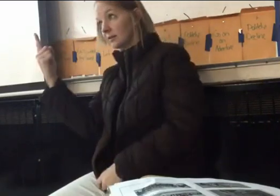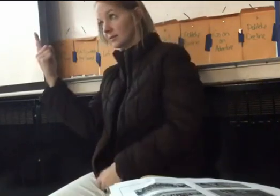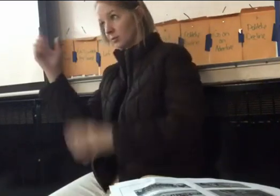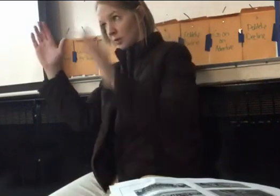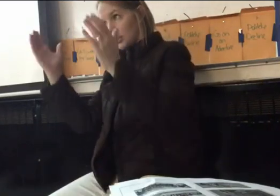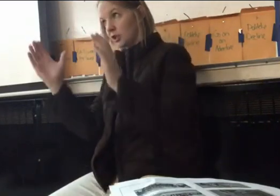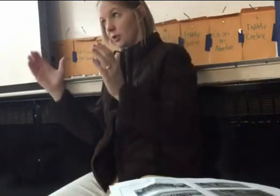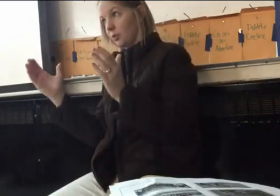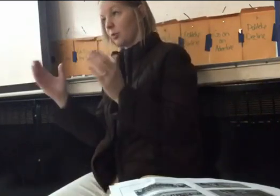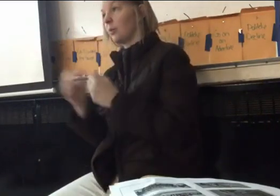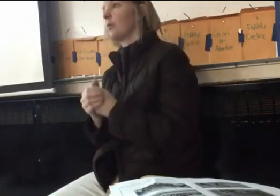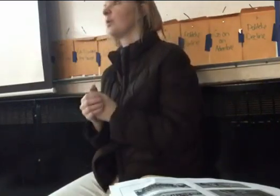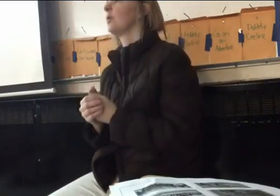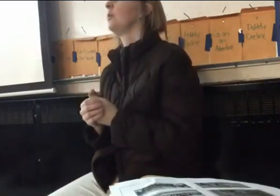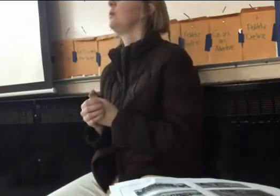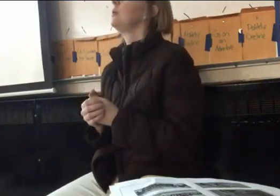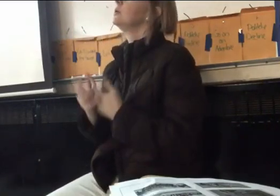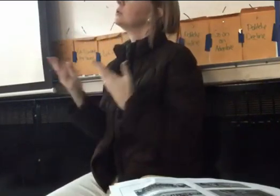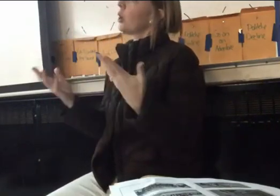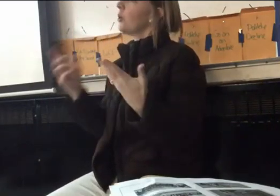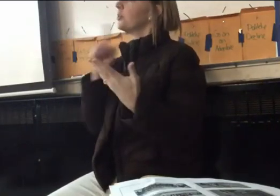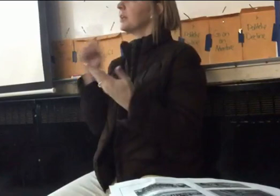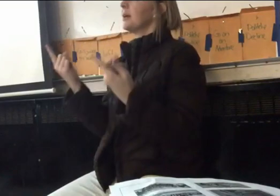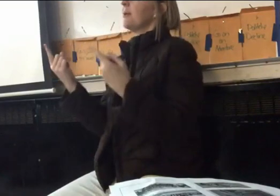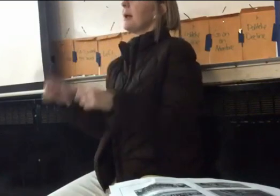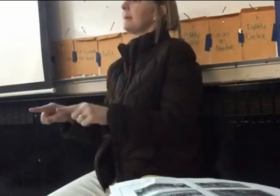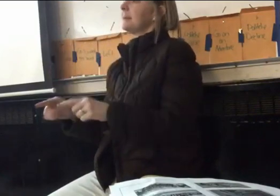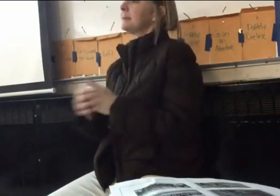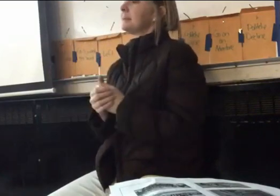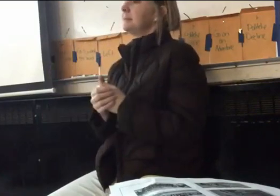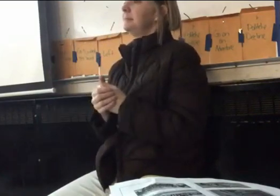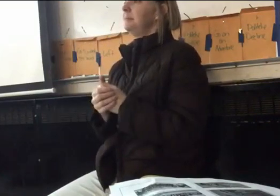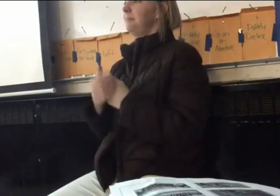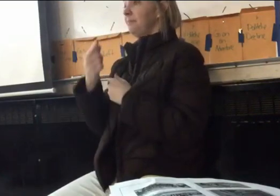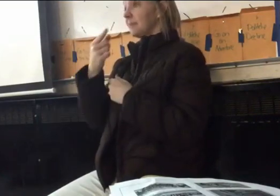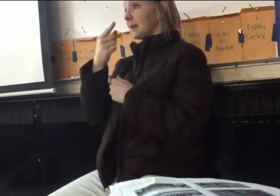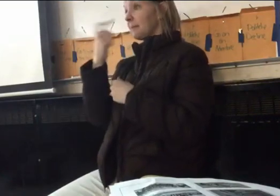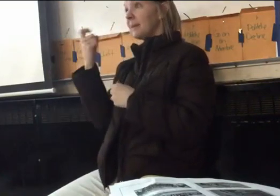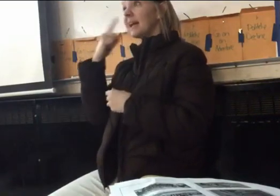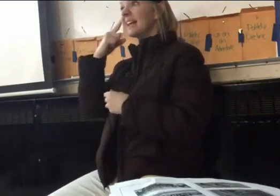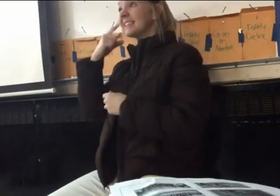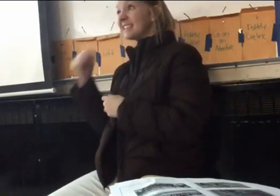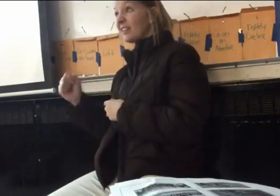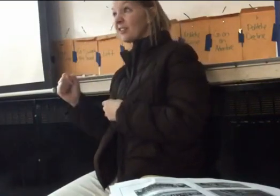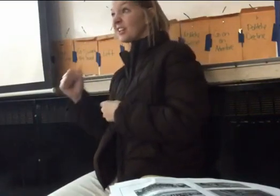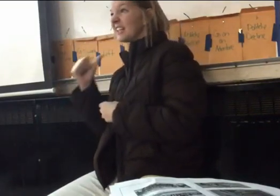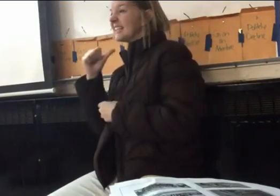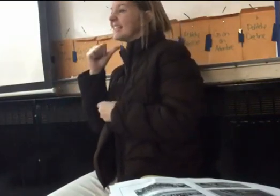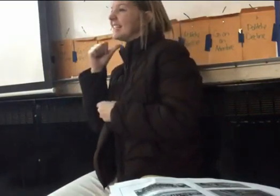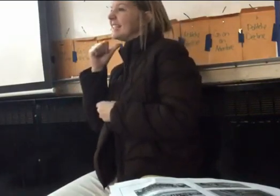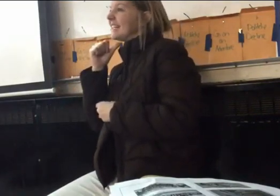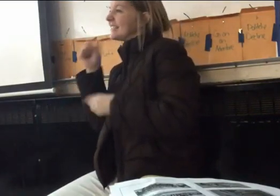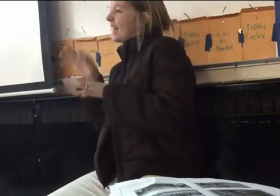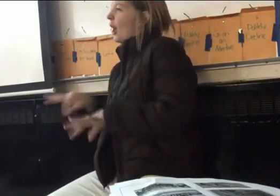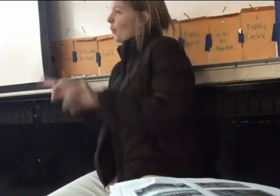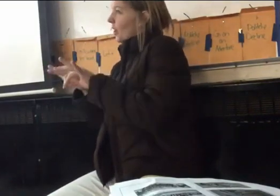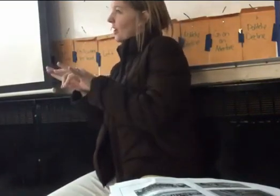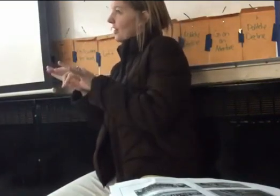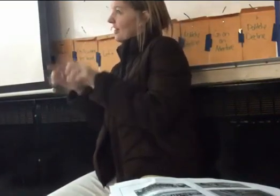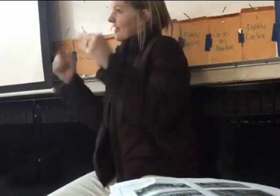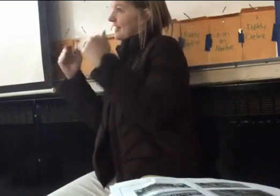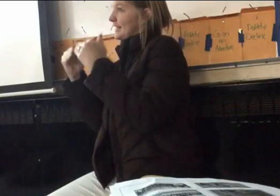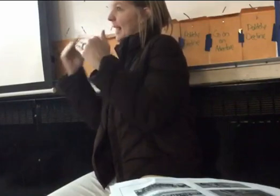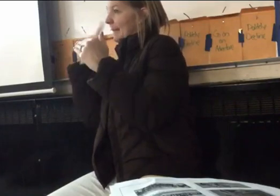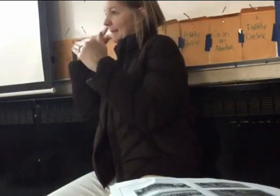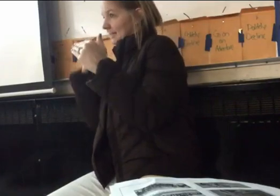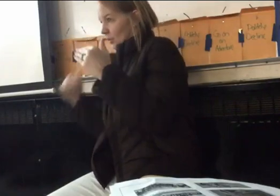ratio. Now here's basically what happens. Because silver is not worth as much as gold, you would have to put